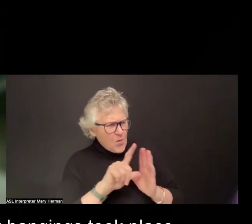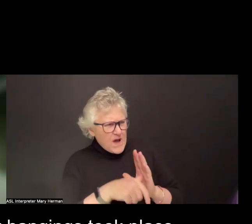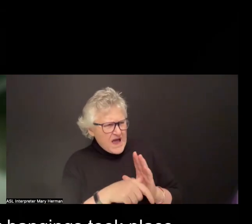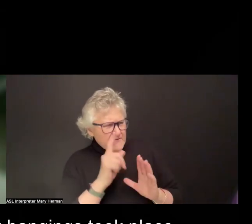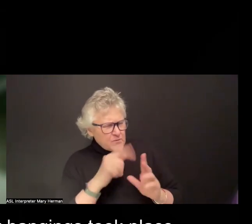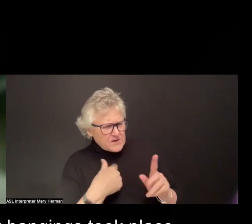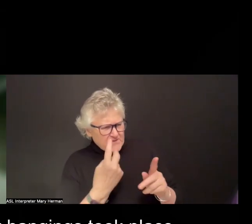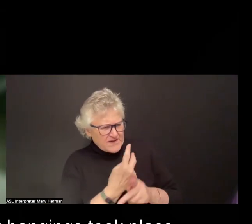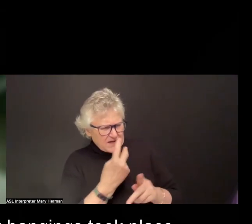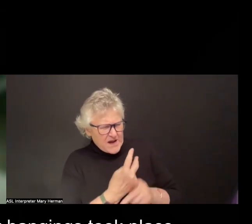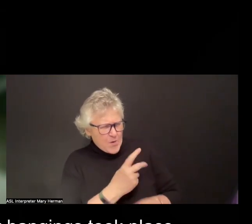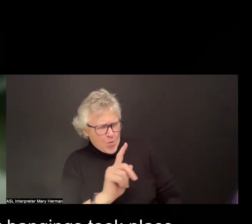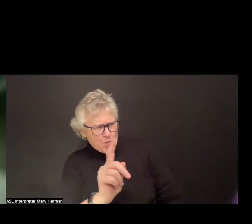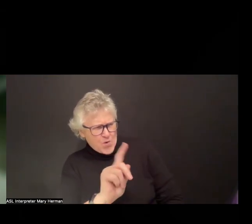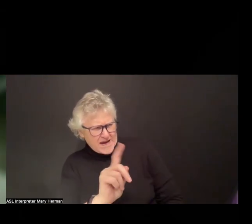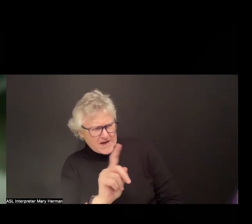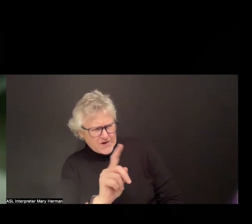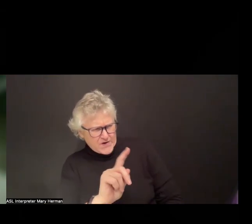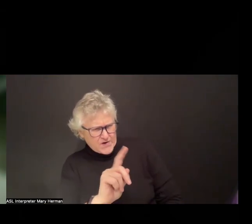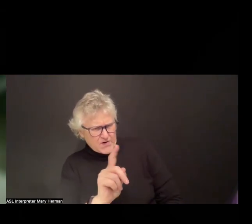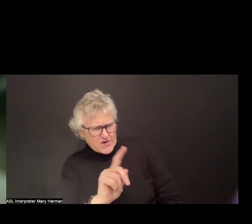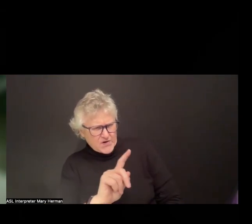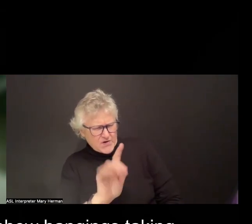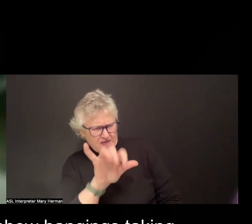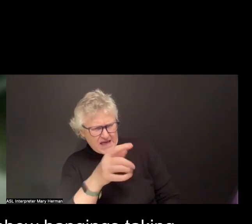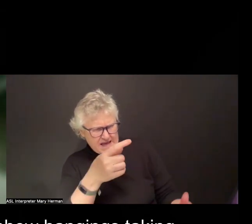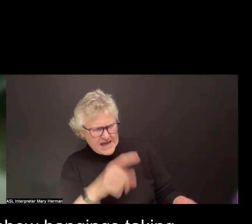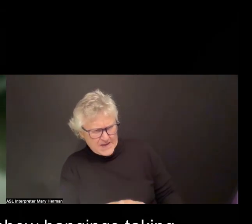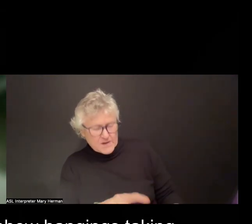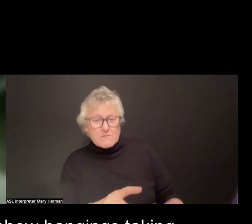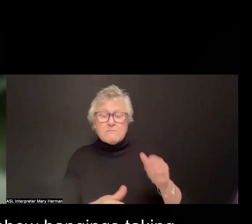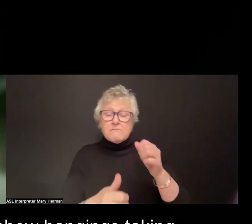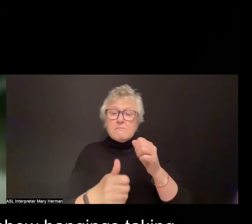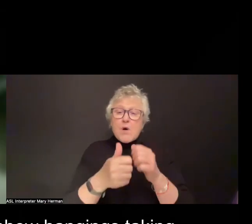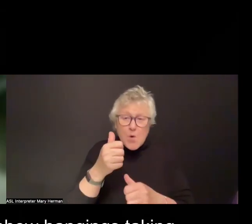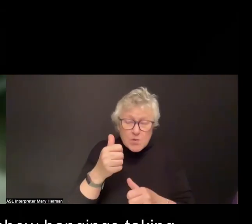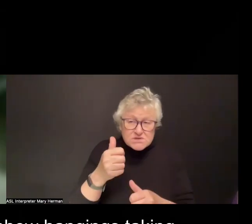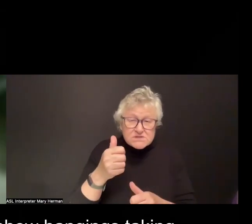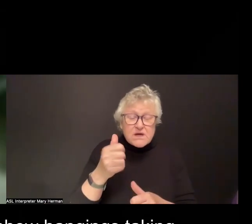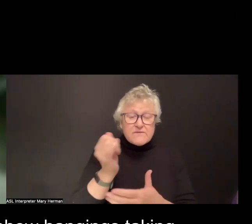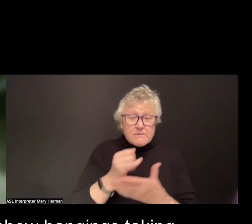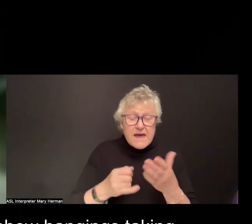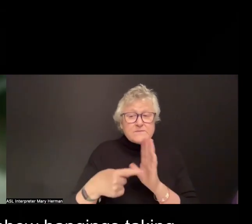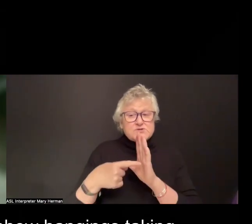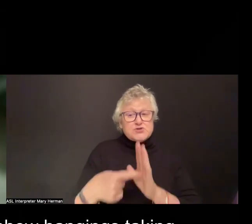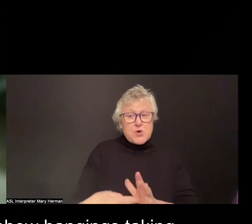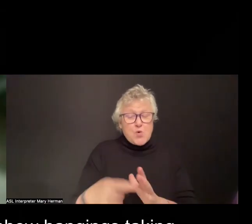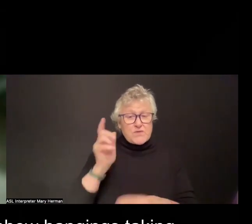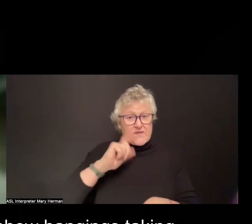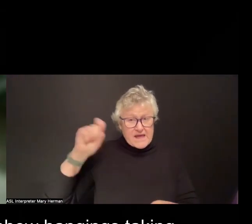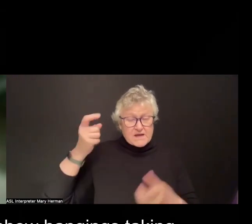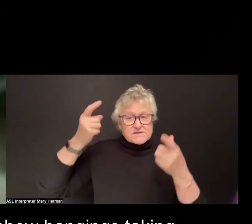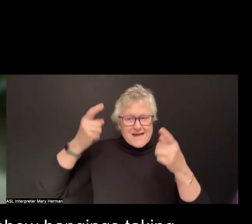place in the tidal flats of the Charles River, which is where I had put them. Some of the maps show hangings taking place at the